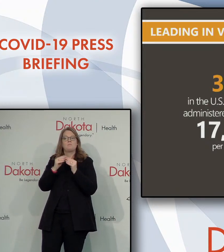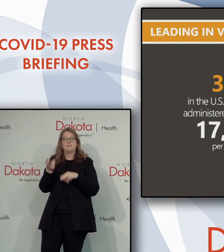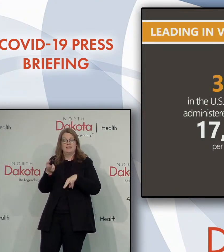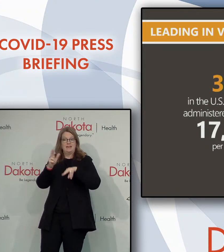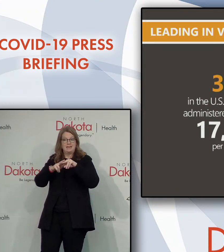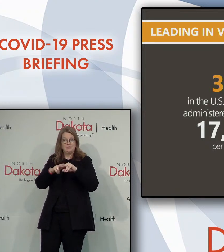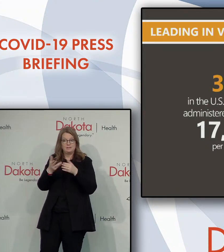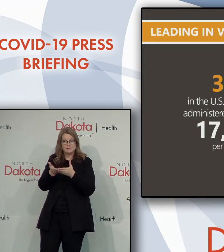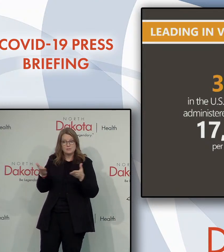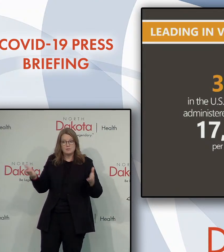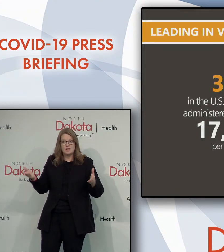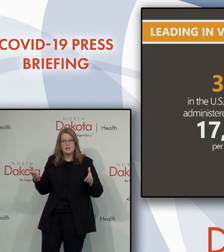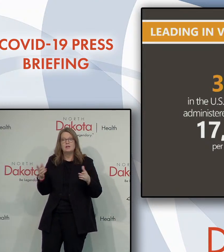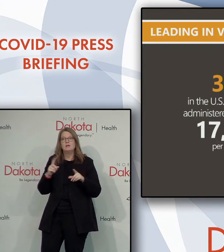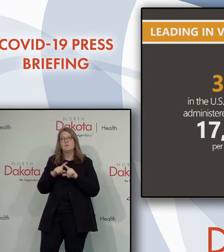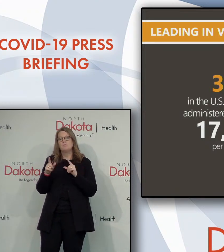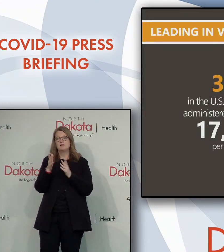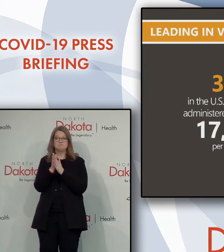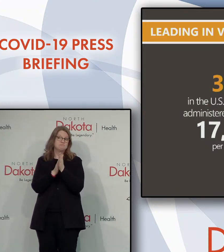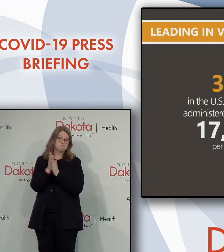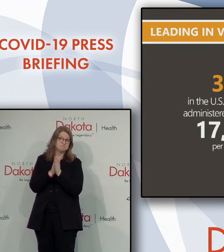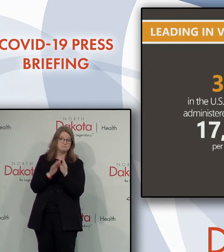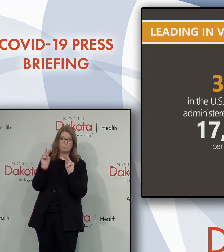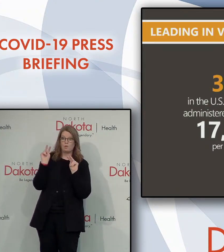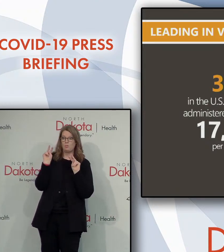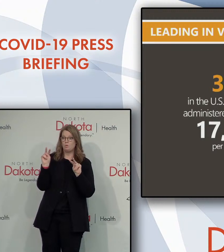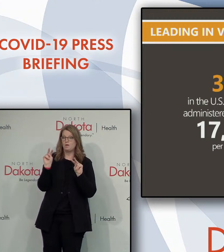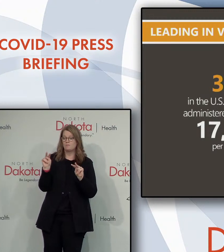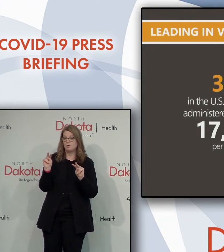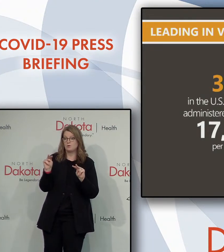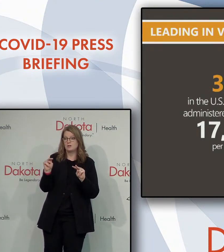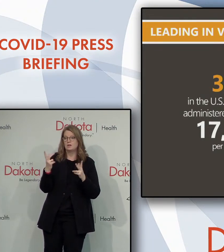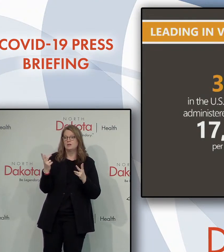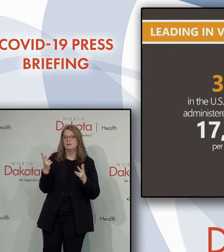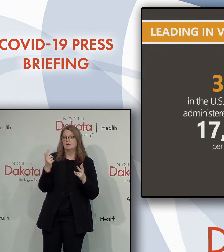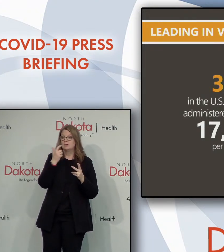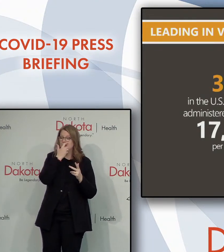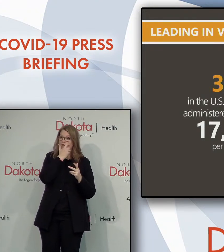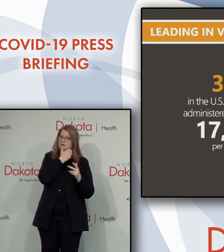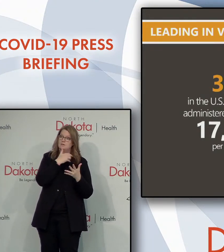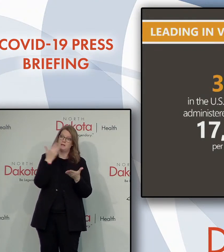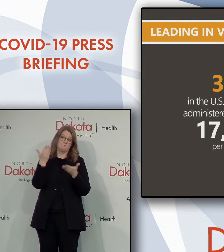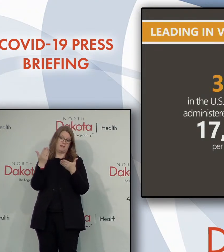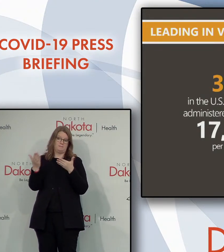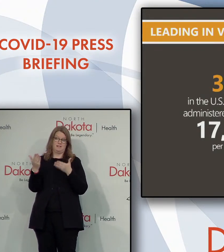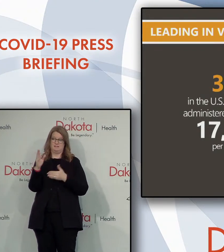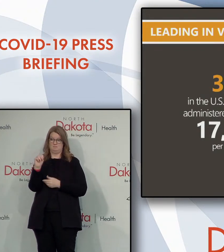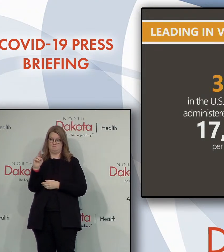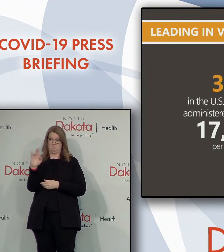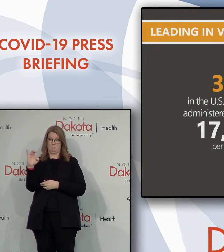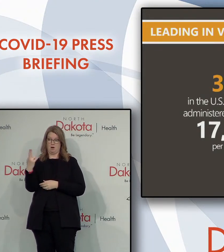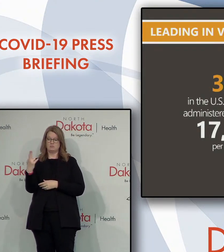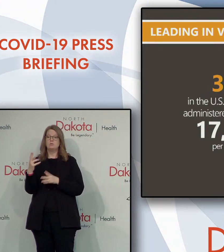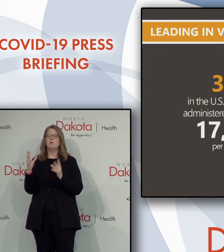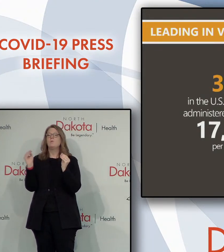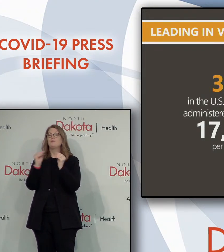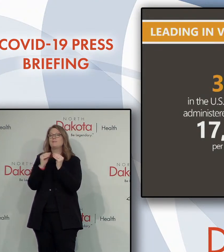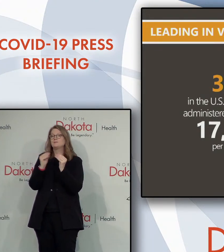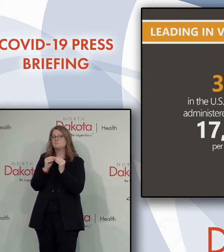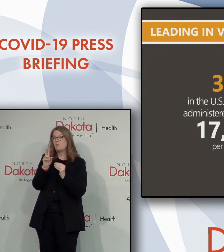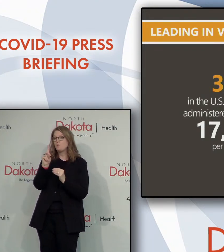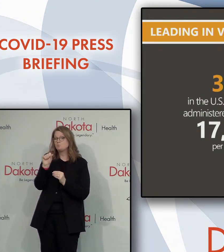we're looking forward ahead to in the weeks ahead, as soon as early as March, when we have more doses